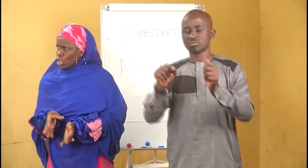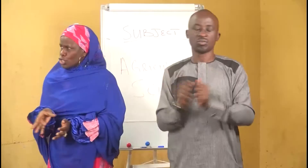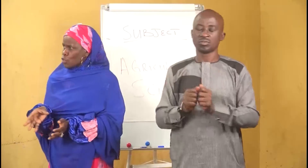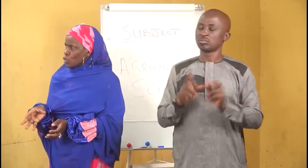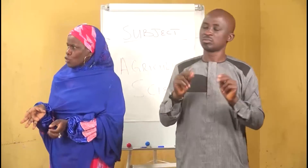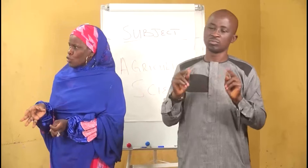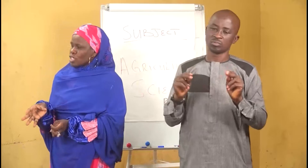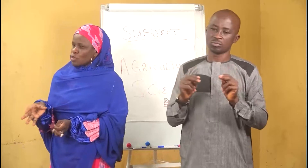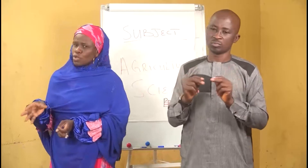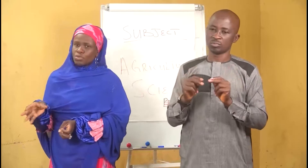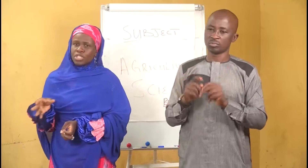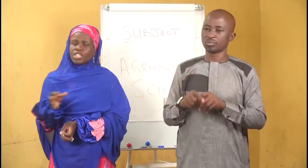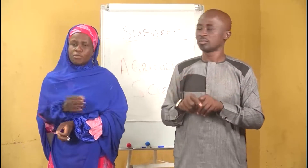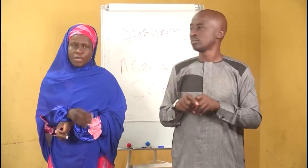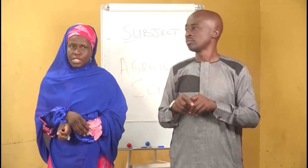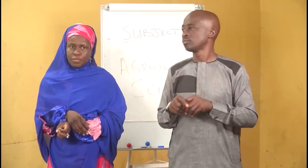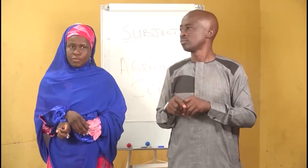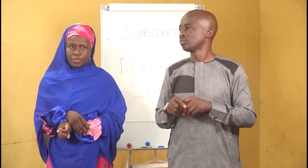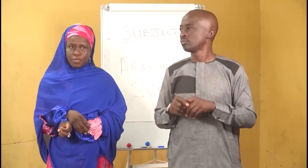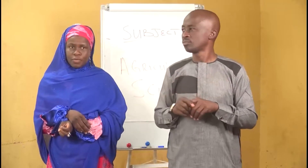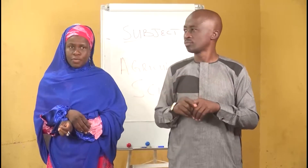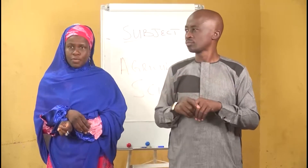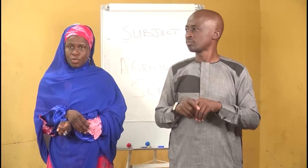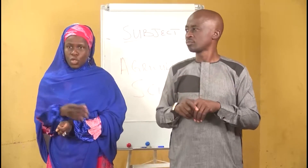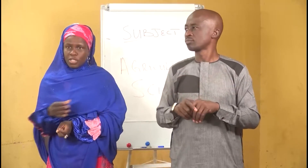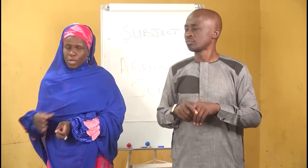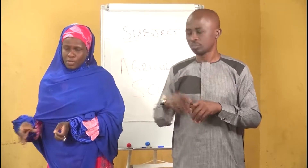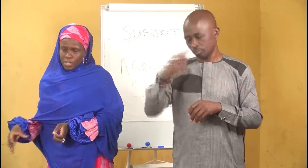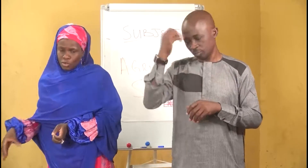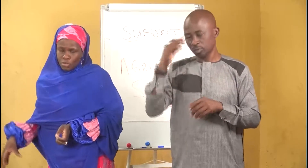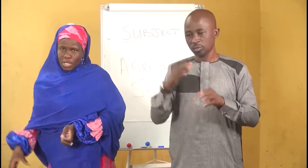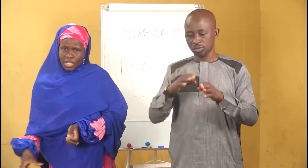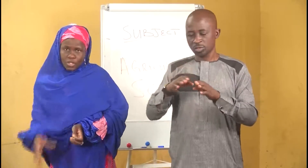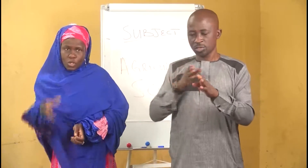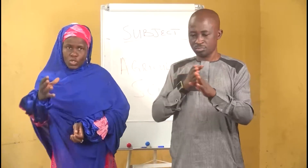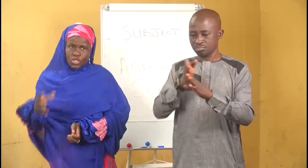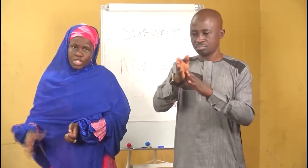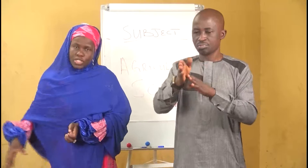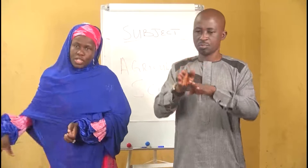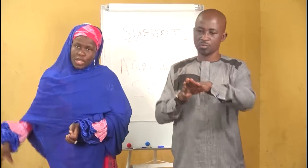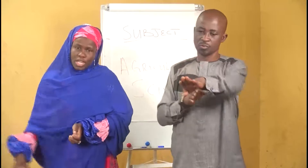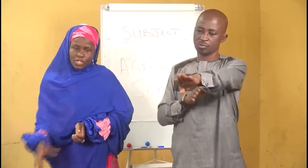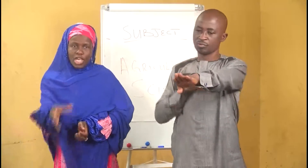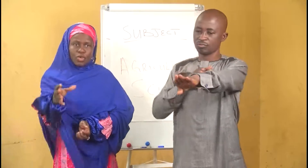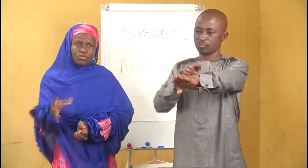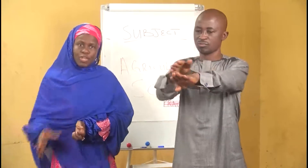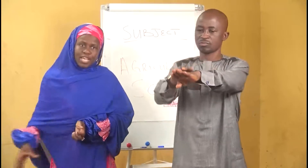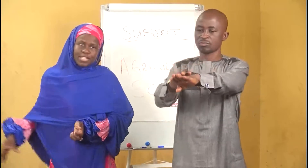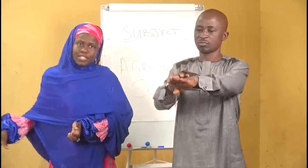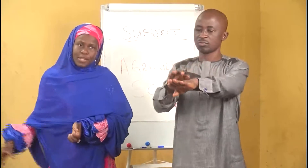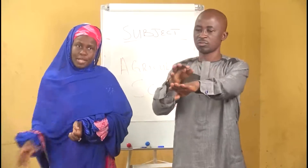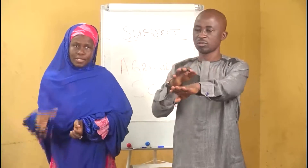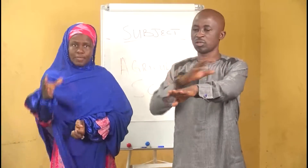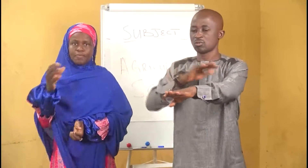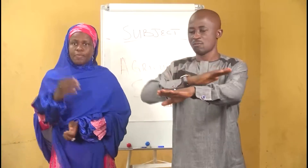slope, it will not what? It will not be effective because the pipes need to be laid on straight lines and on